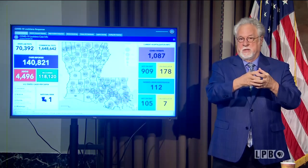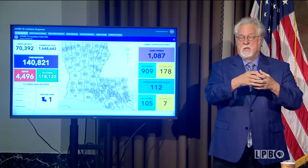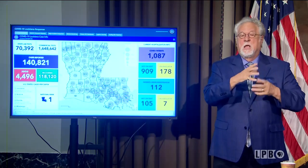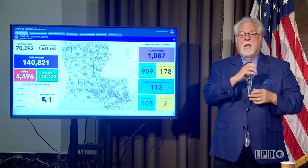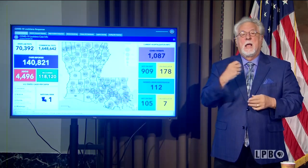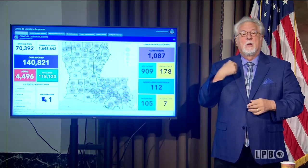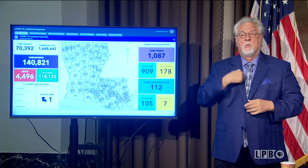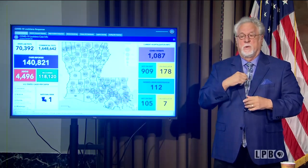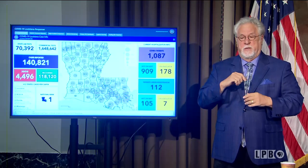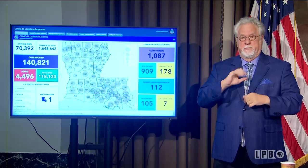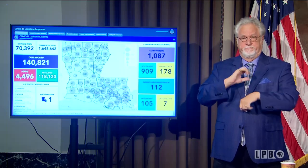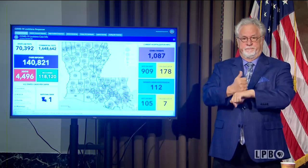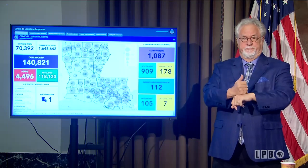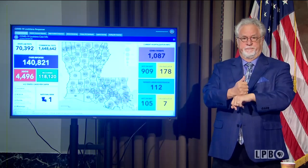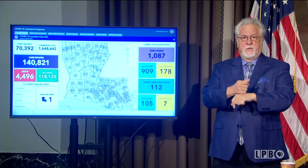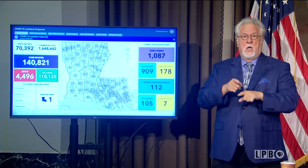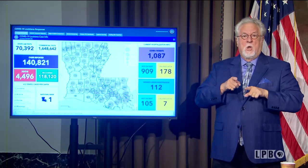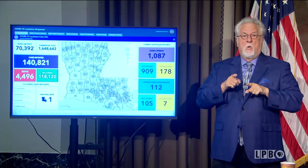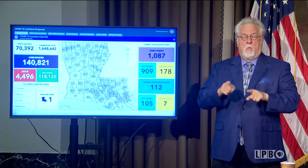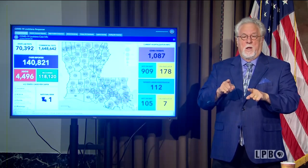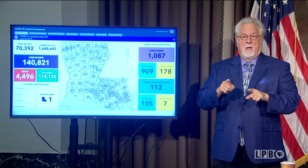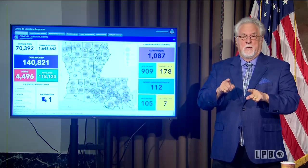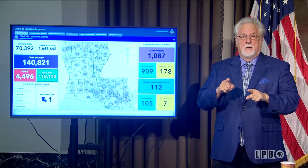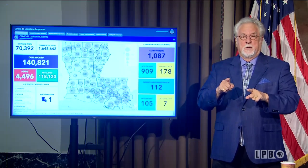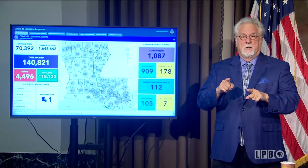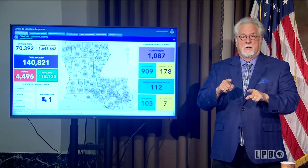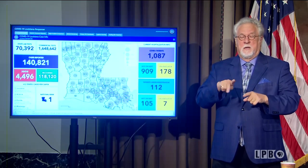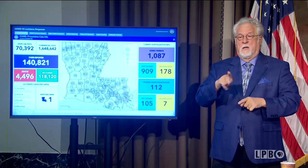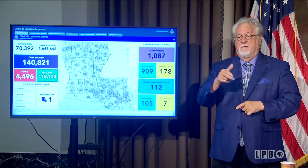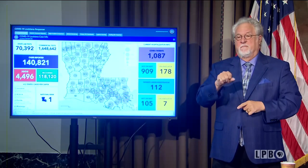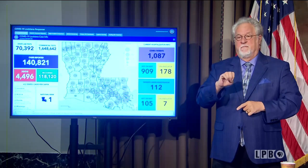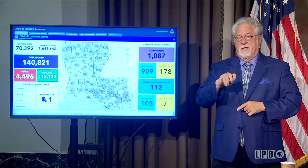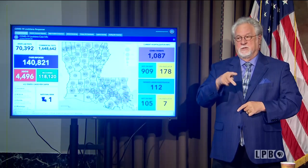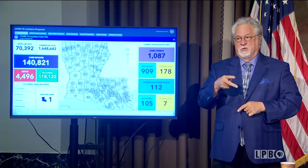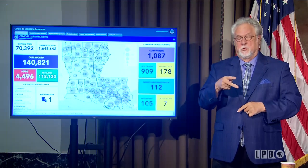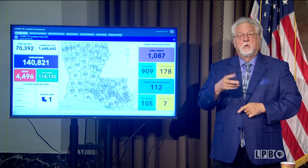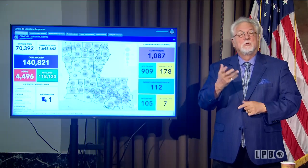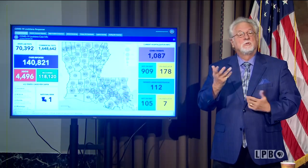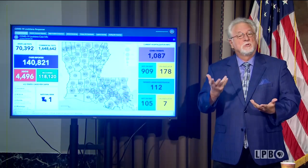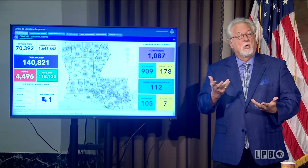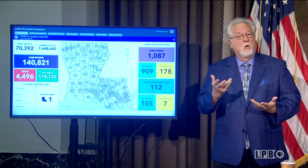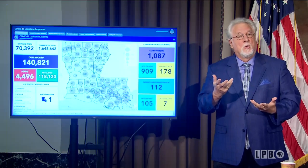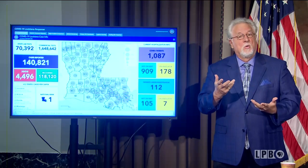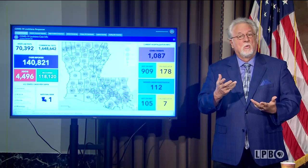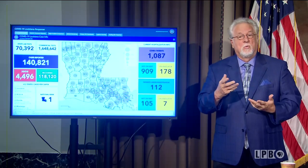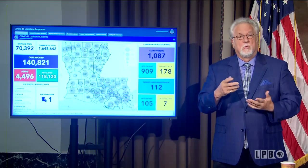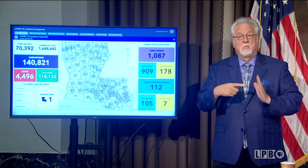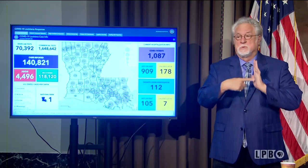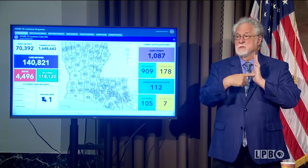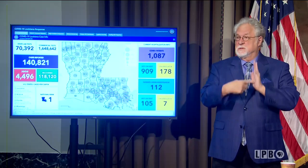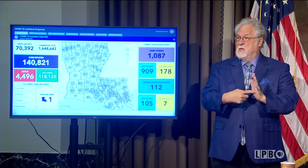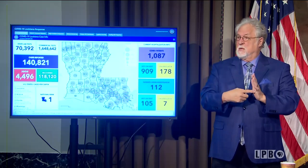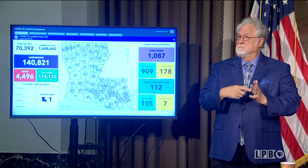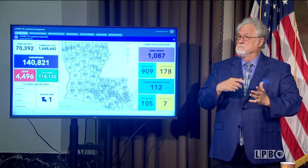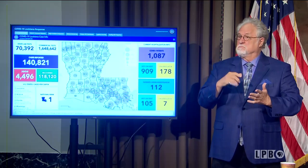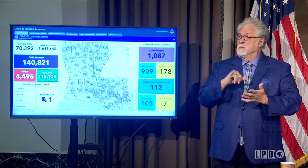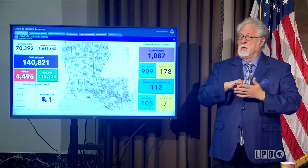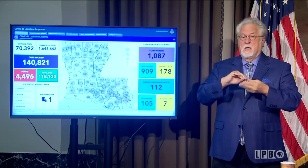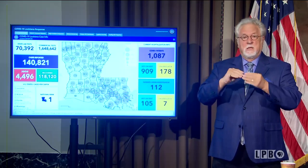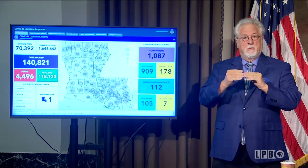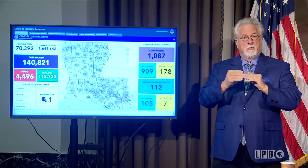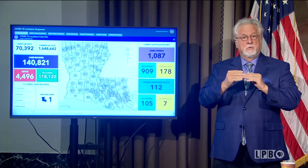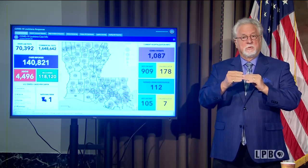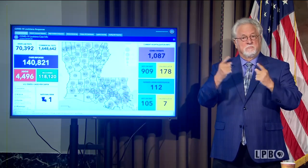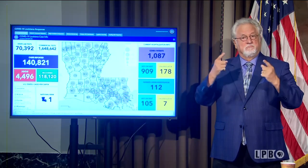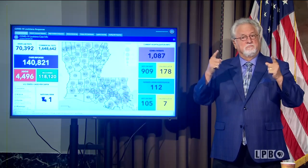and that we put in place while we remained in phase 2. So there are signs that the numbers